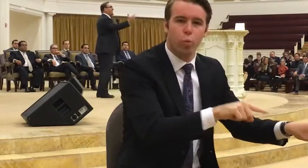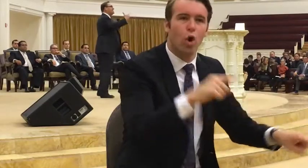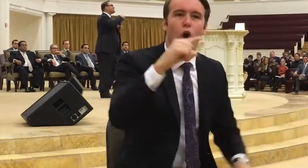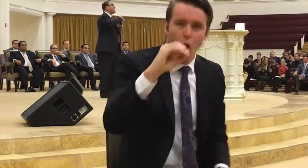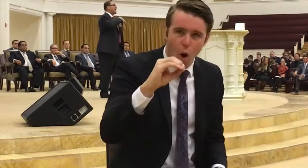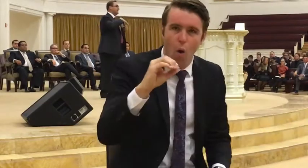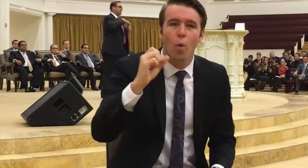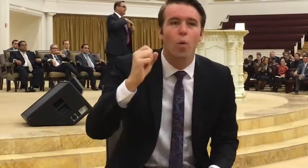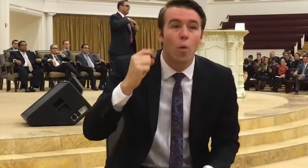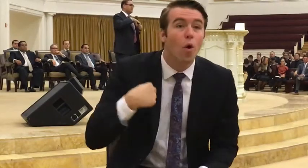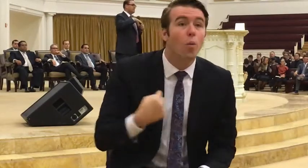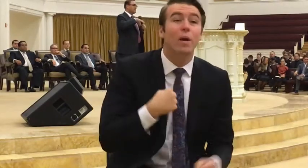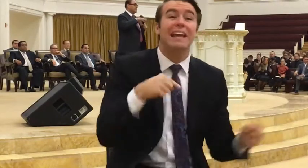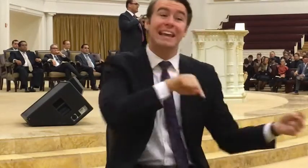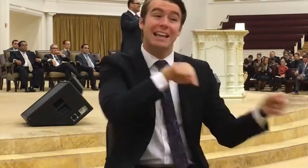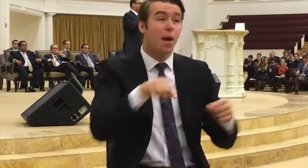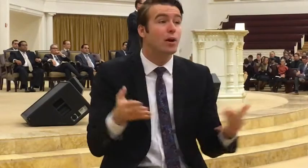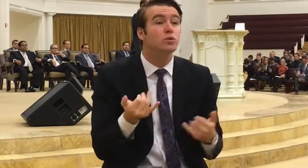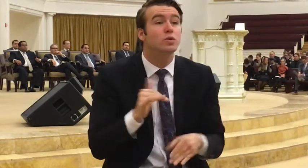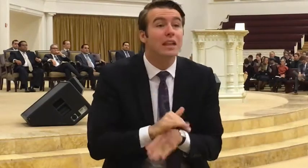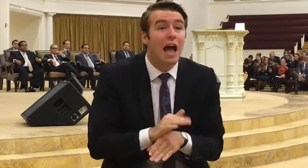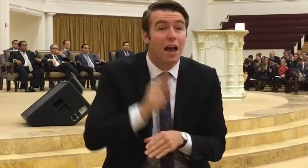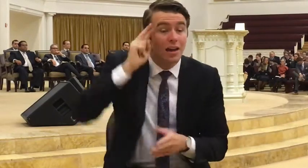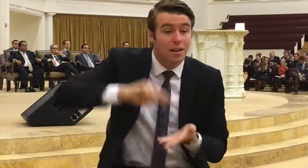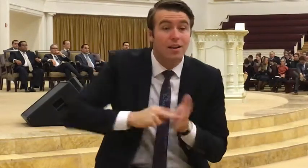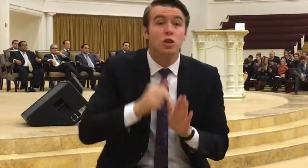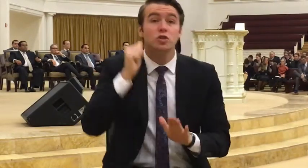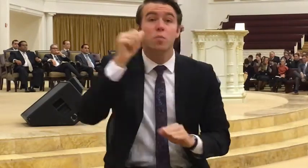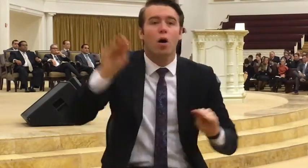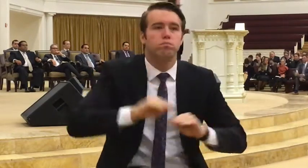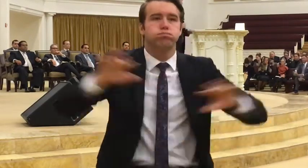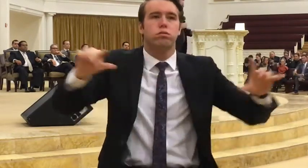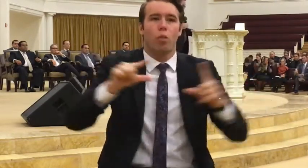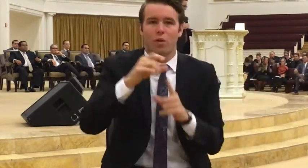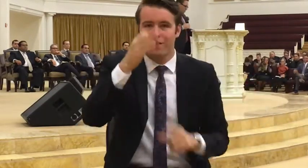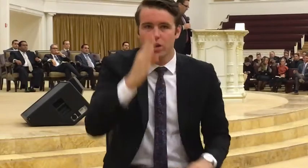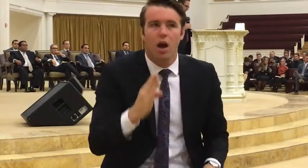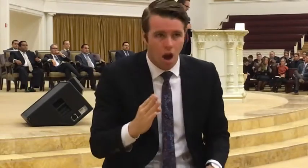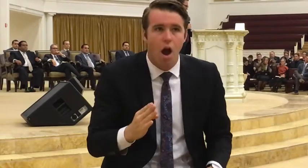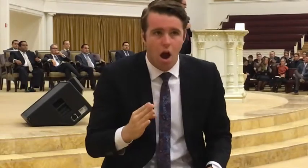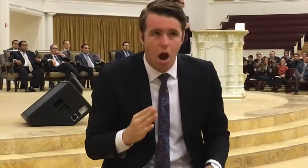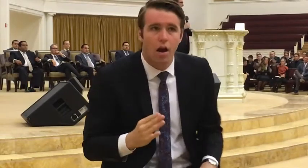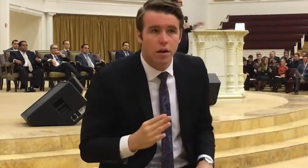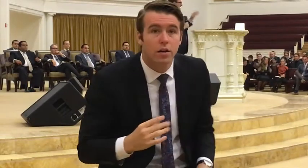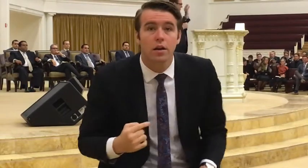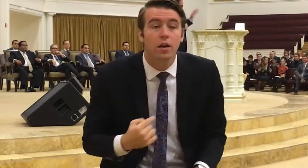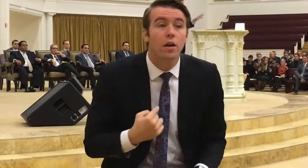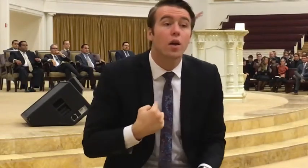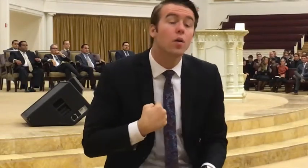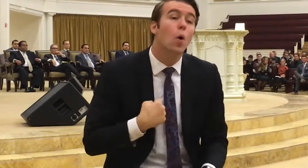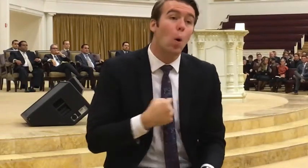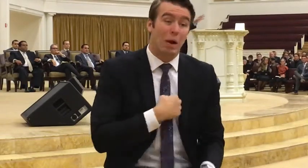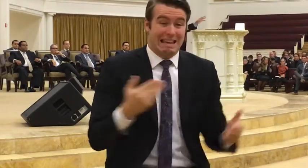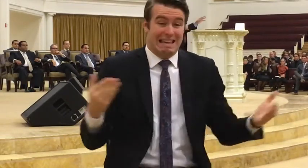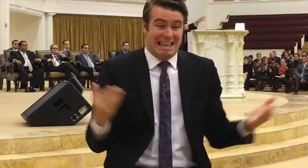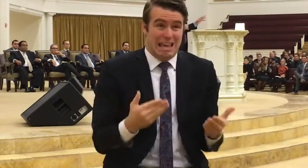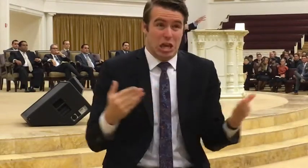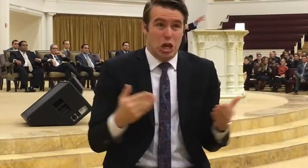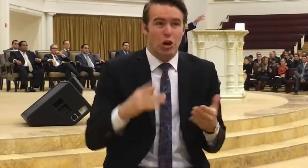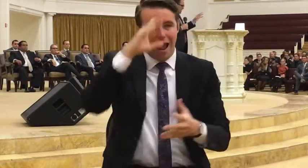We gather tonight to scatter tomorrow. We need a faith